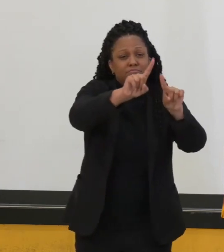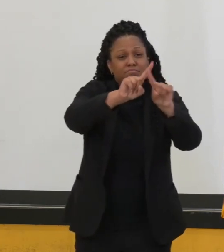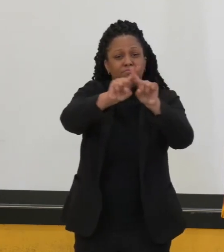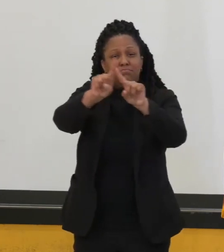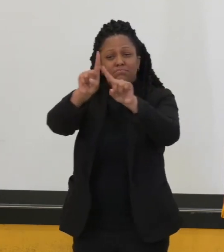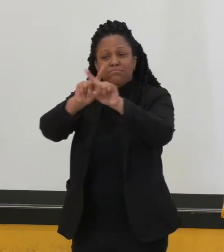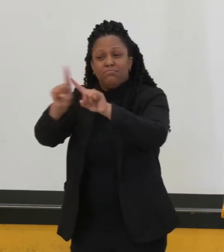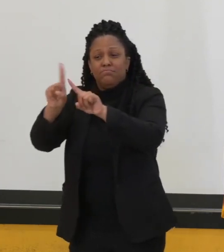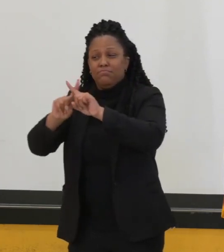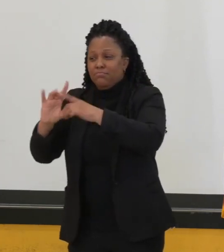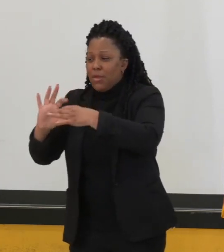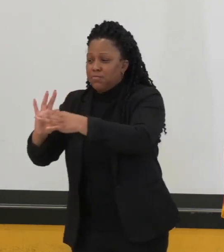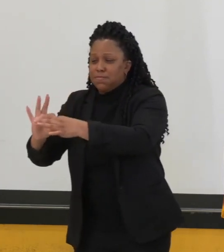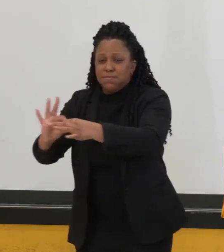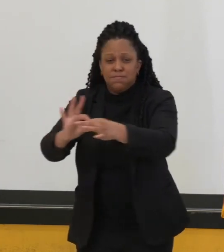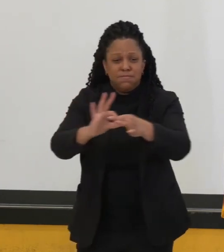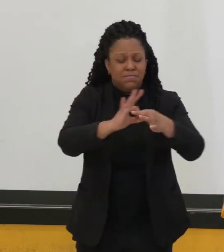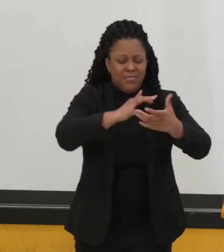And I look forward